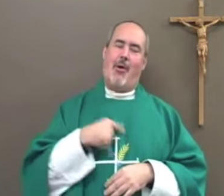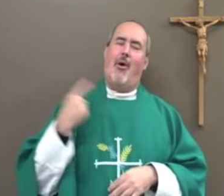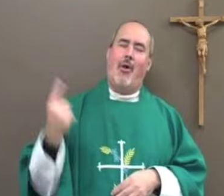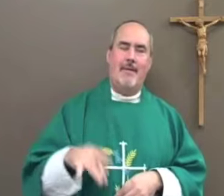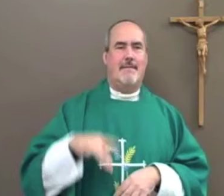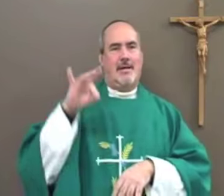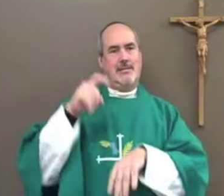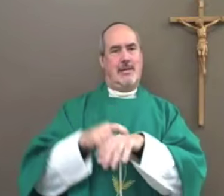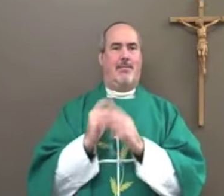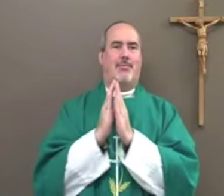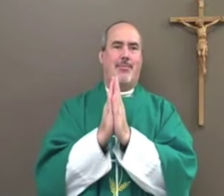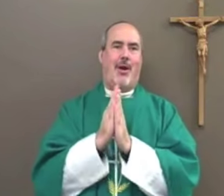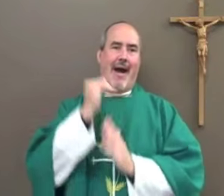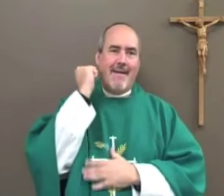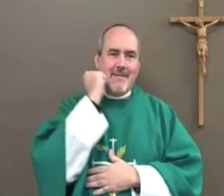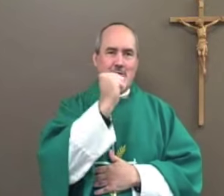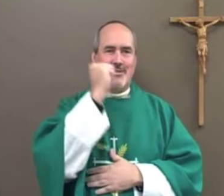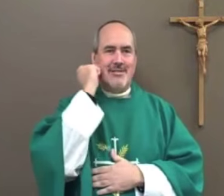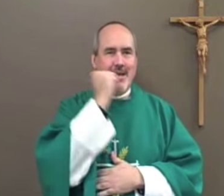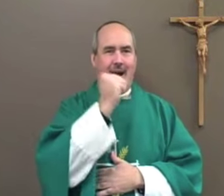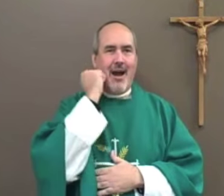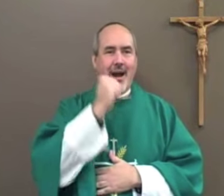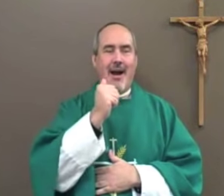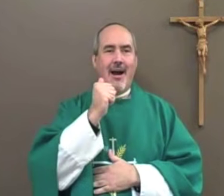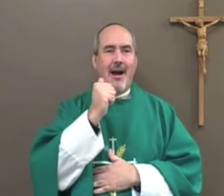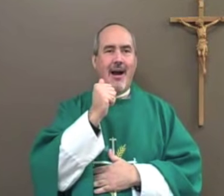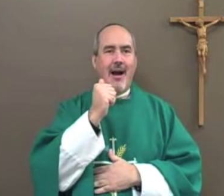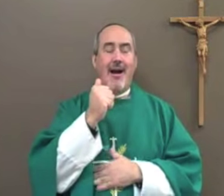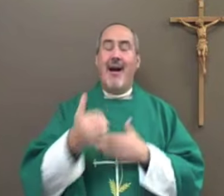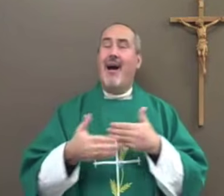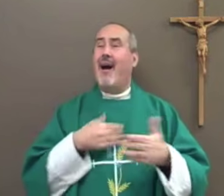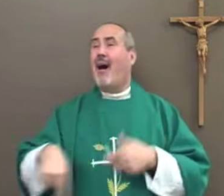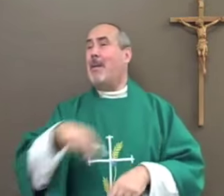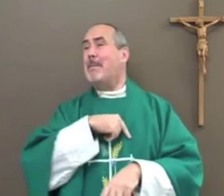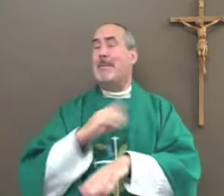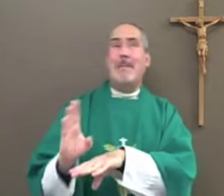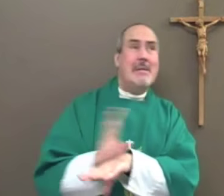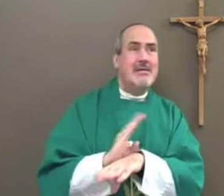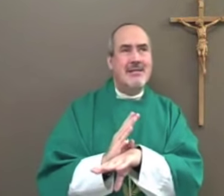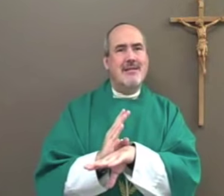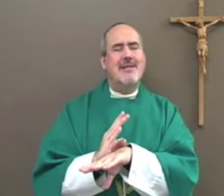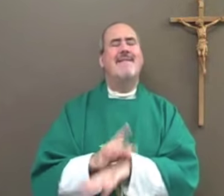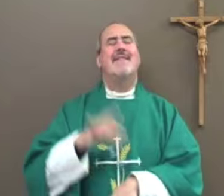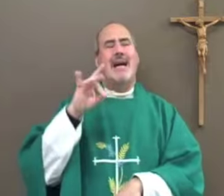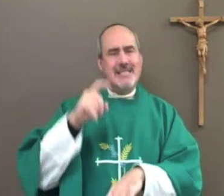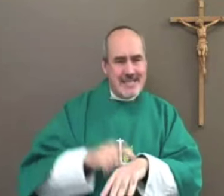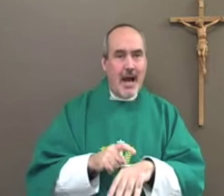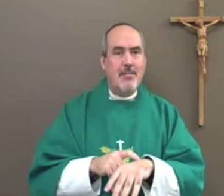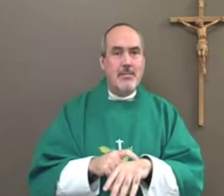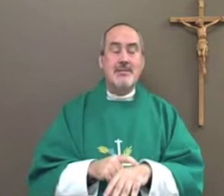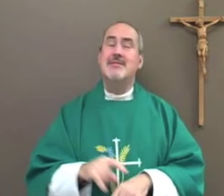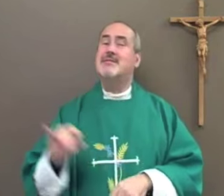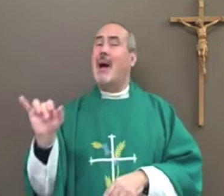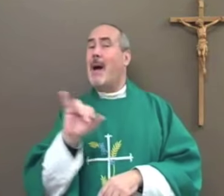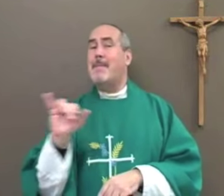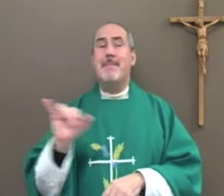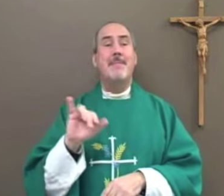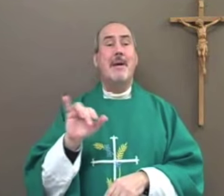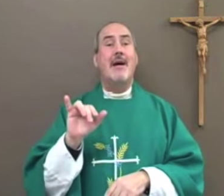it's so important that we always find time to pray every single day. Regardless of how busy we are, we need to make